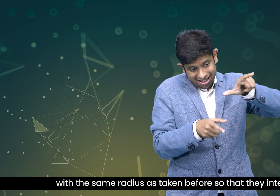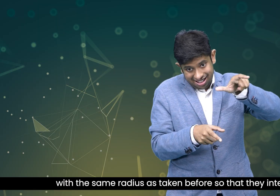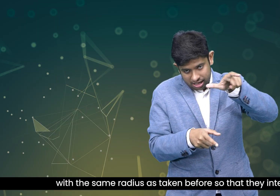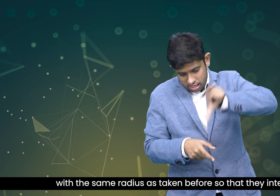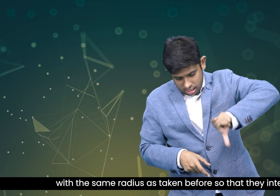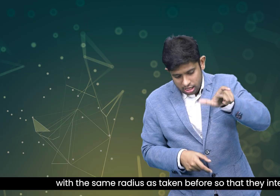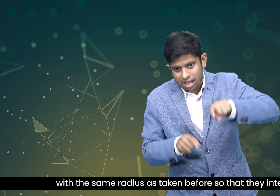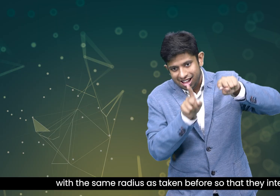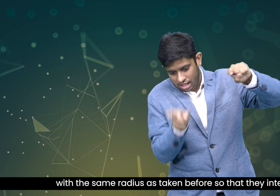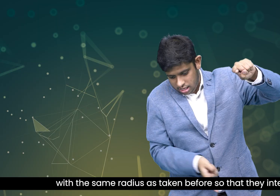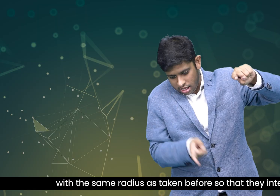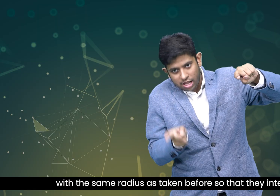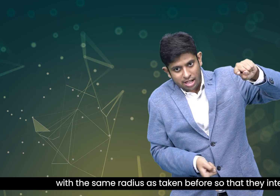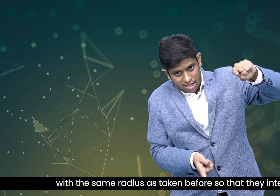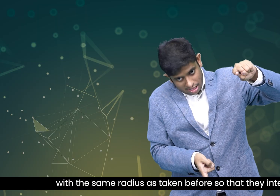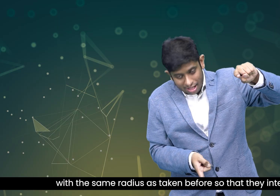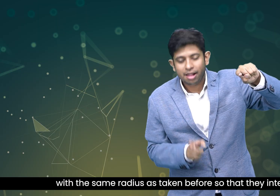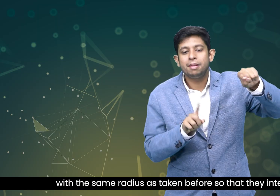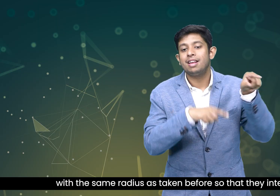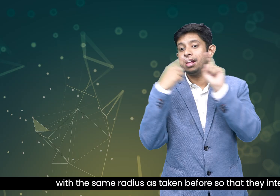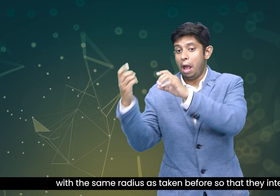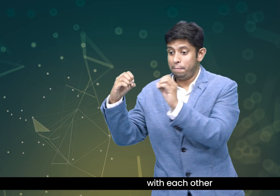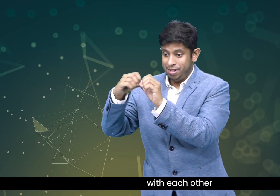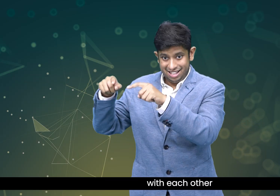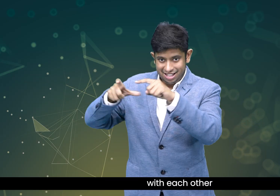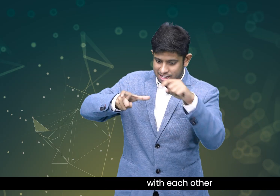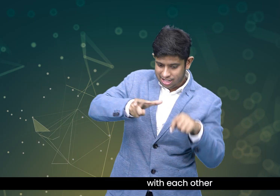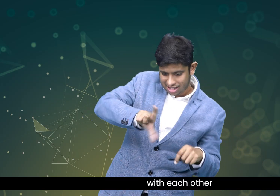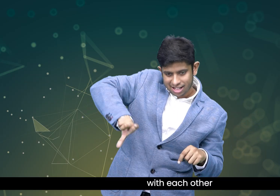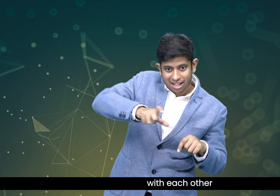radius as taken before so that they intersect with each other.